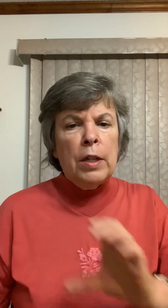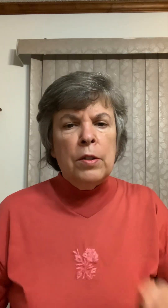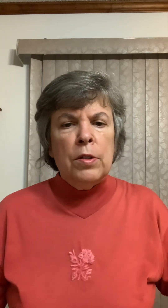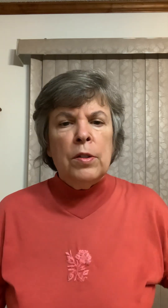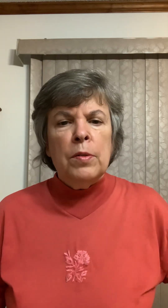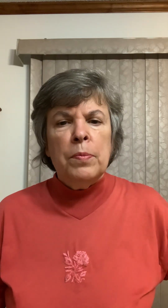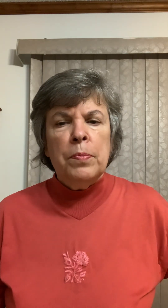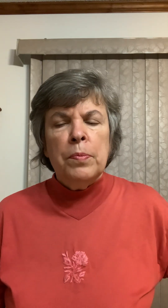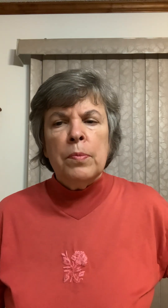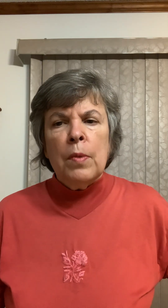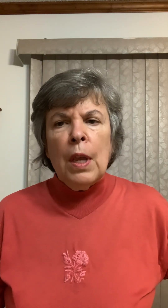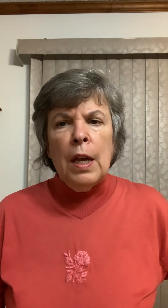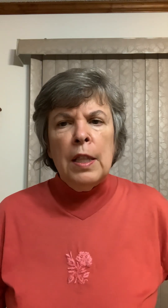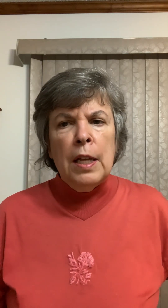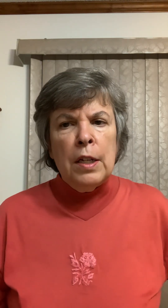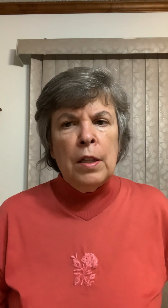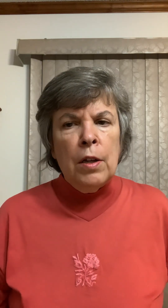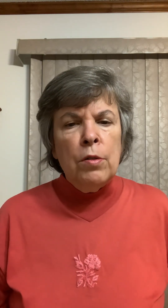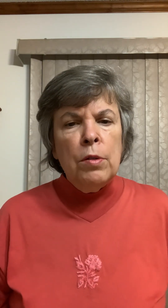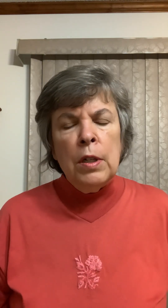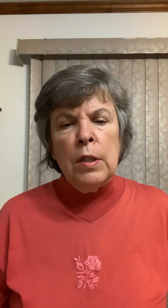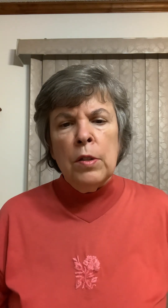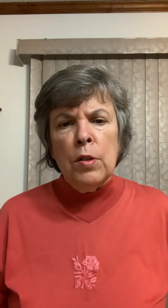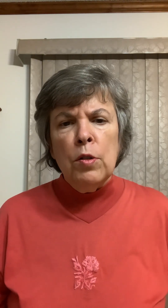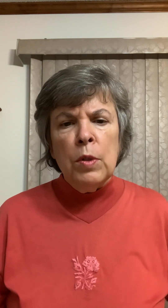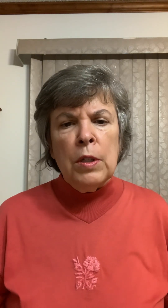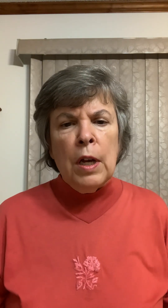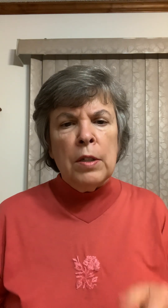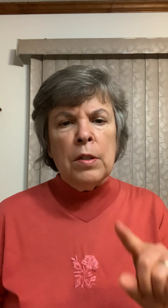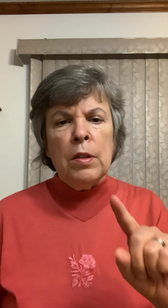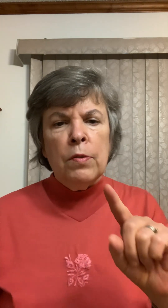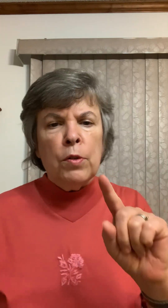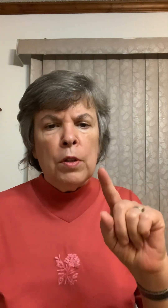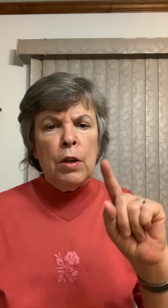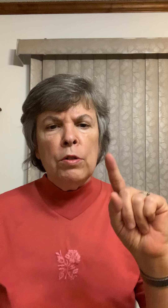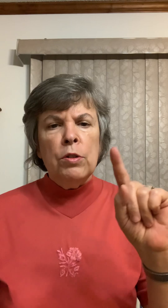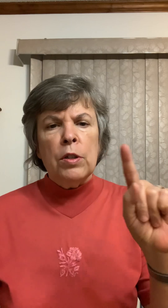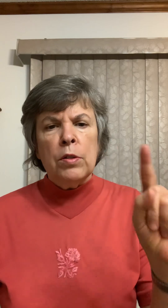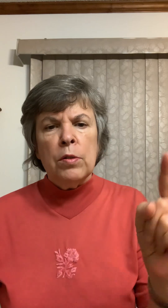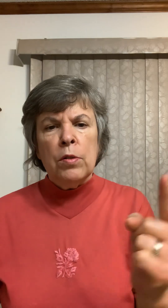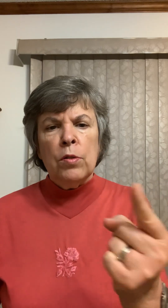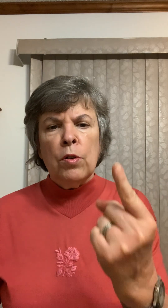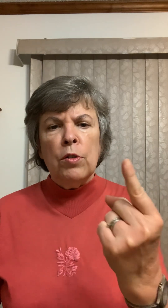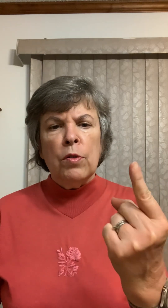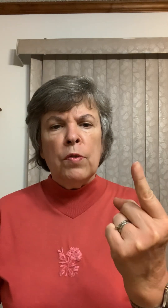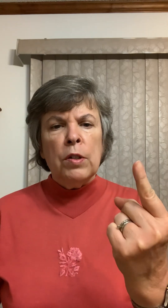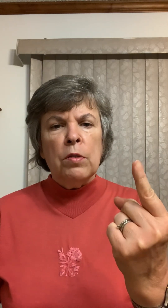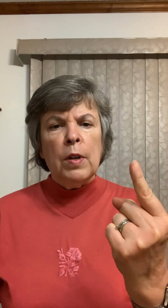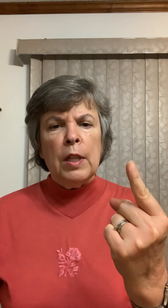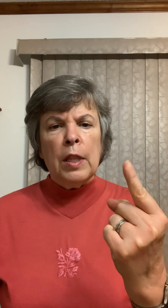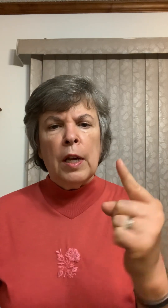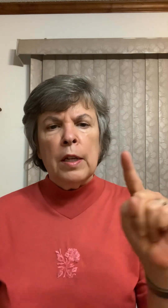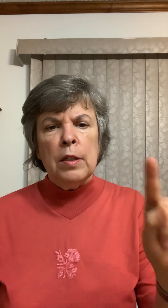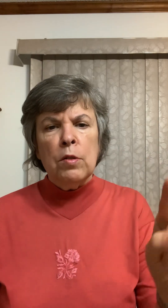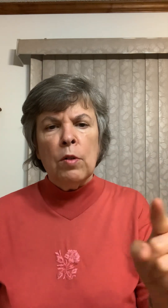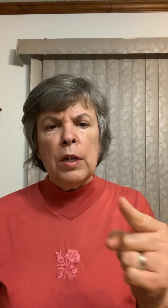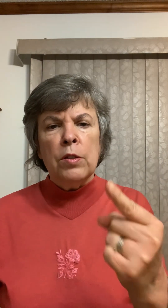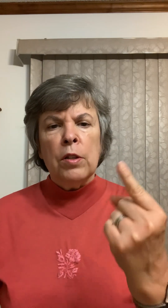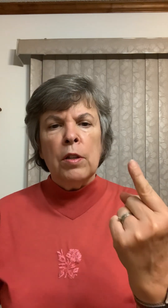Christ, and then alone is a new one to us. For alone, you just turn your finger around like that. In Christ alone,